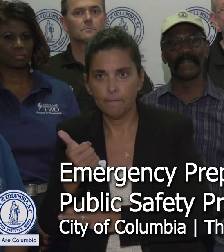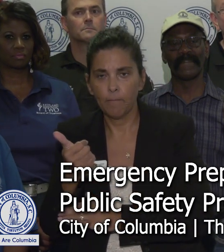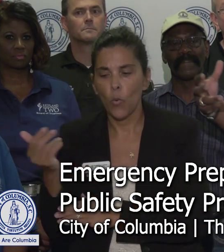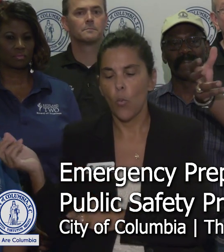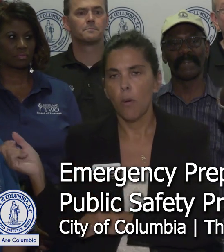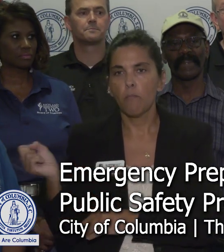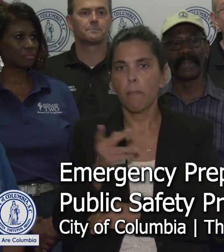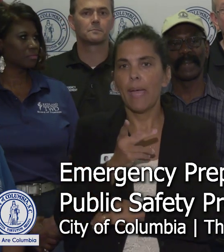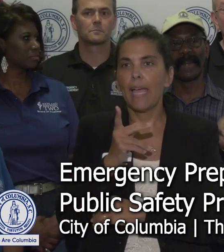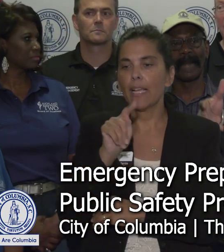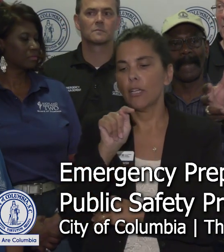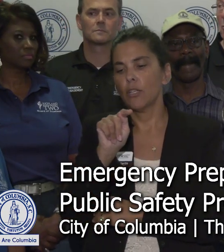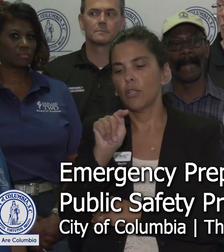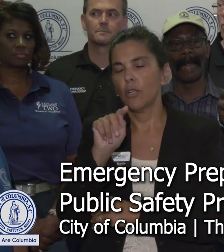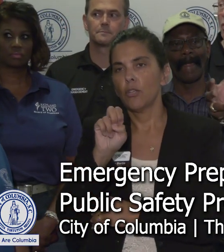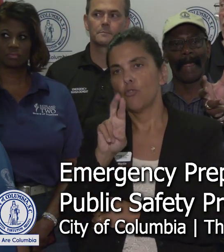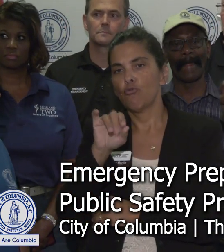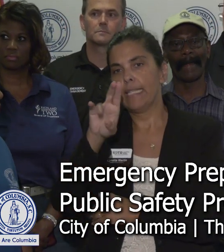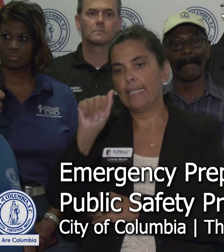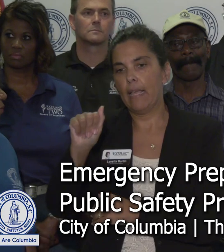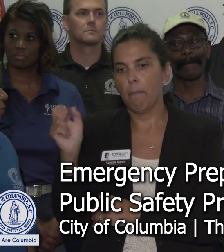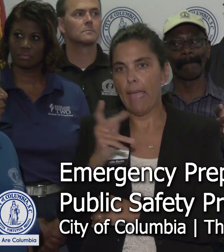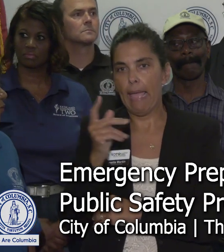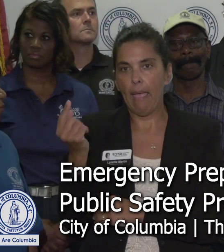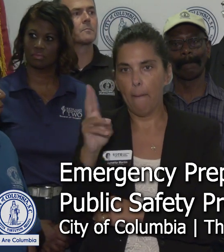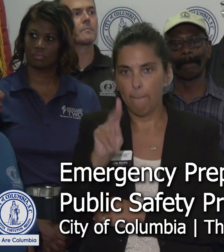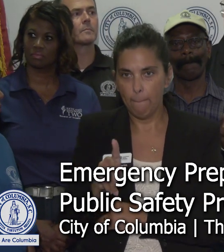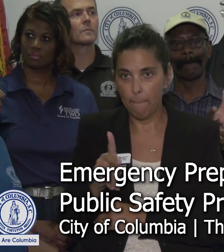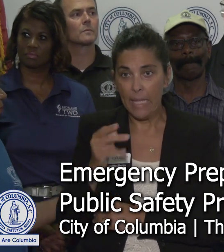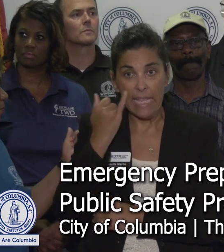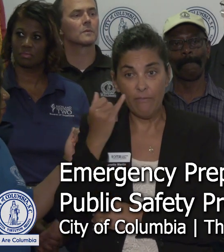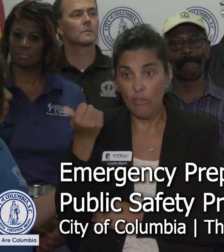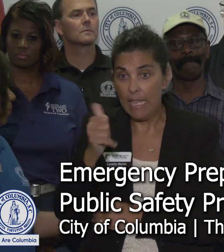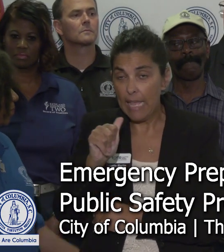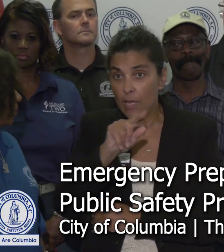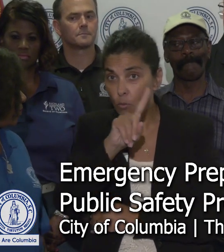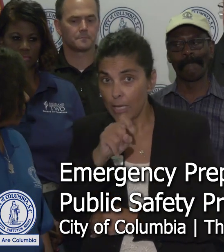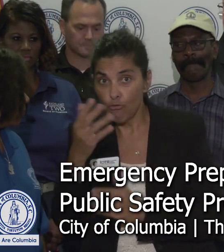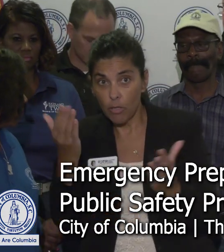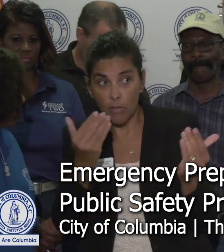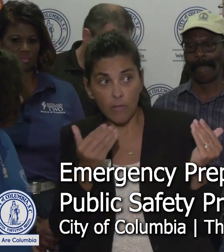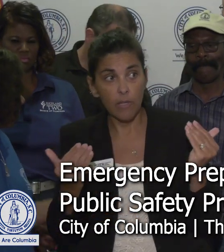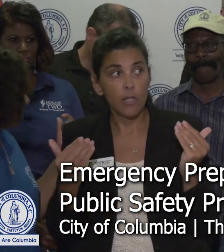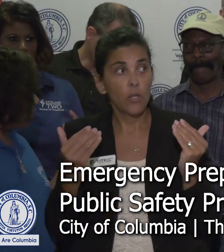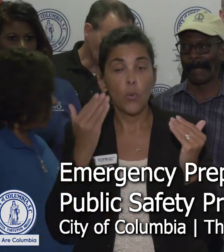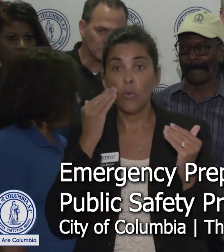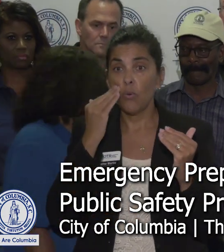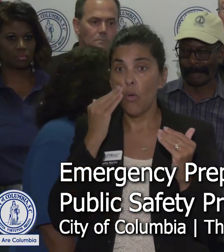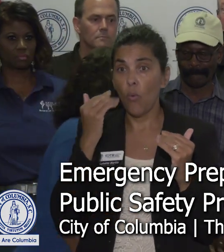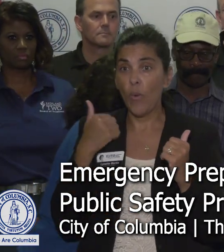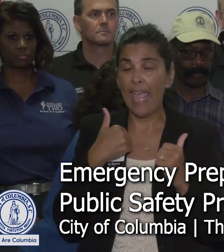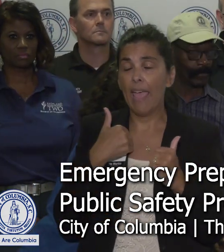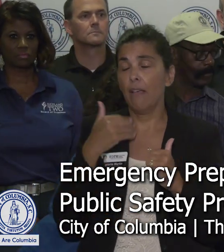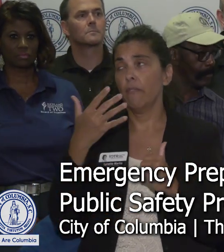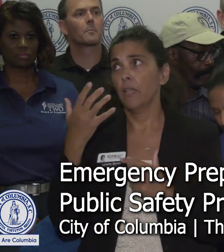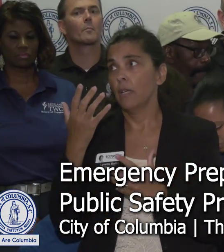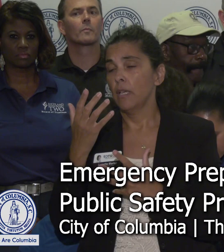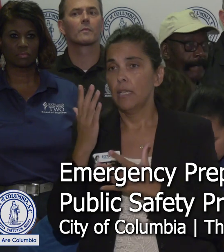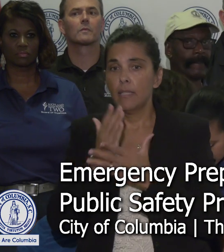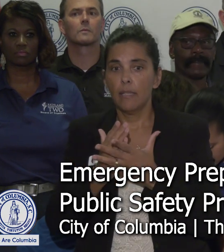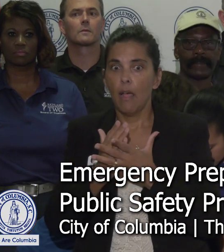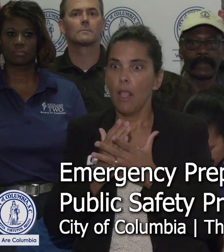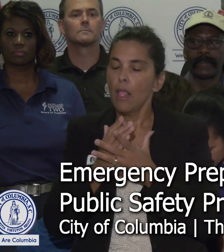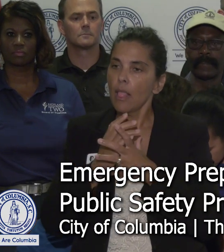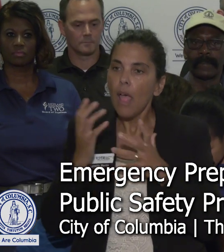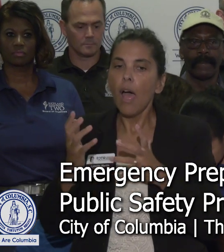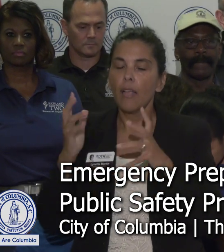Teresa back up, and any questions that you all have, as you can tell from the presentations, we have some incredible subject